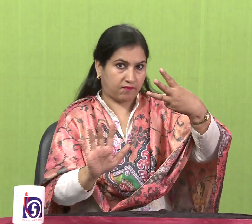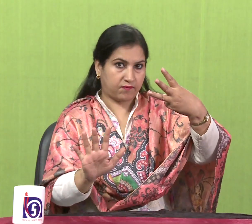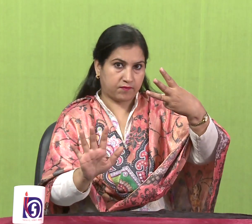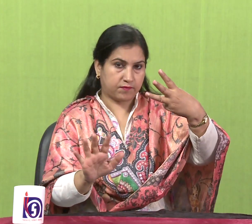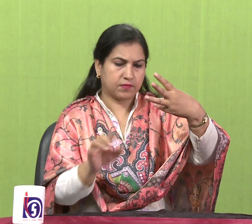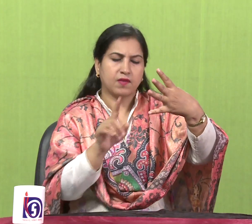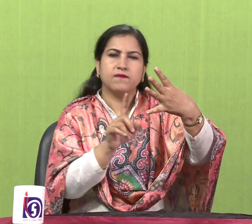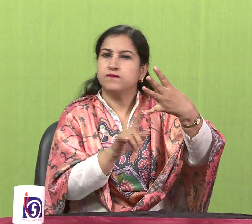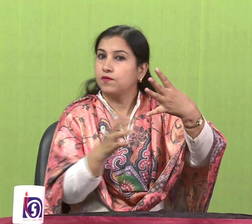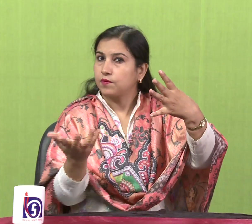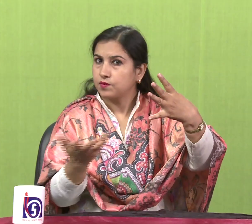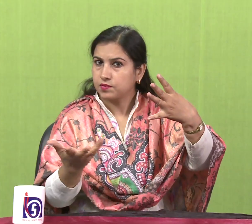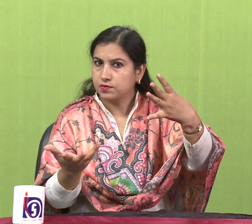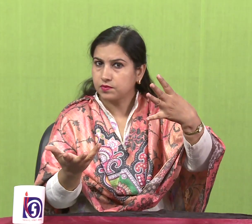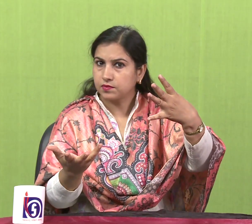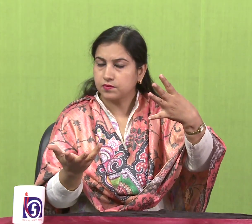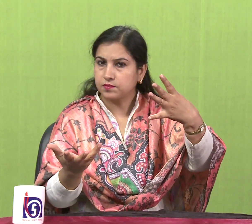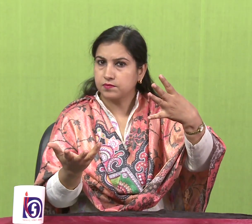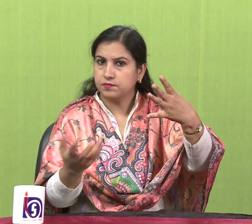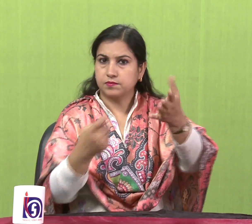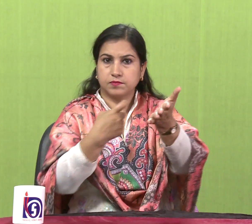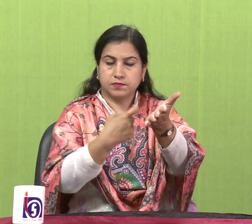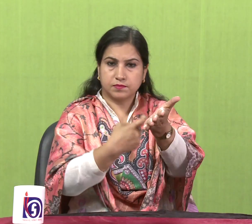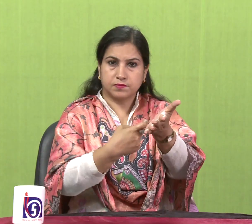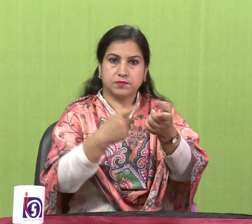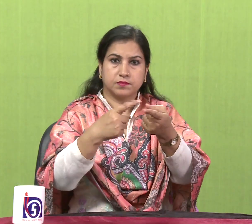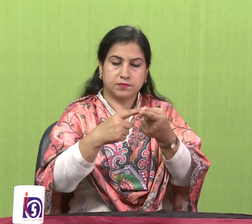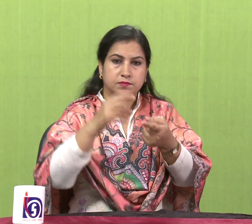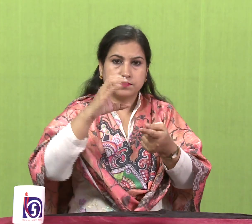And the fourth stage is recovery.